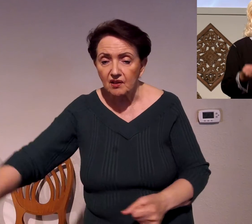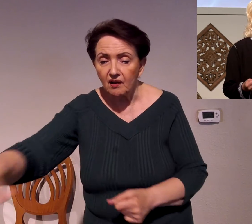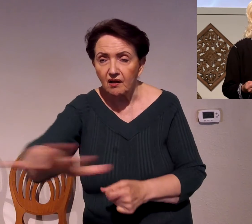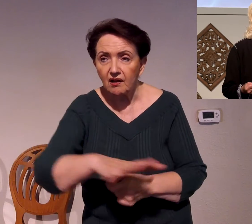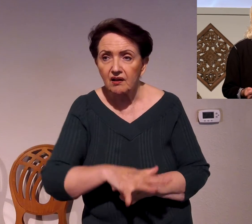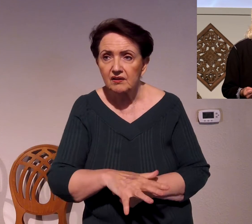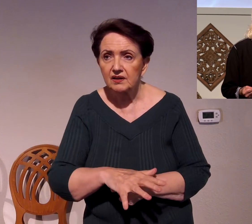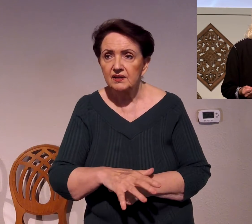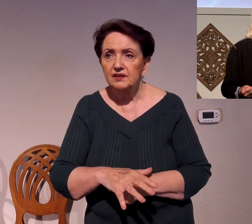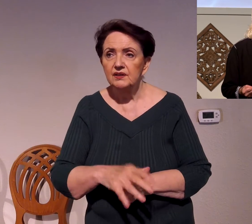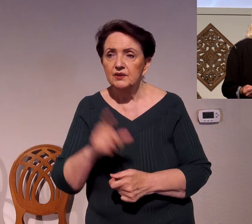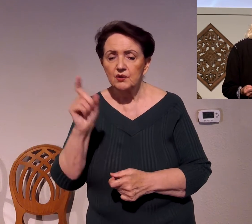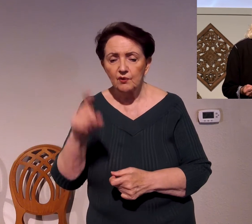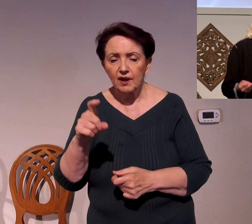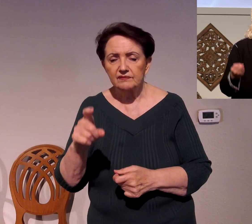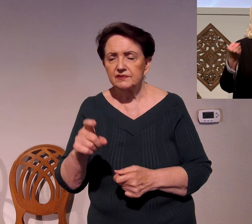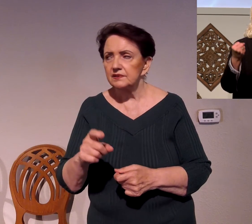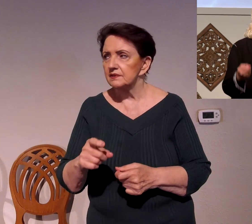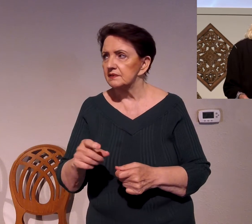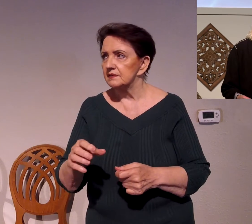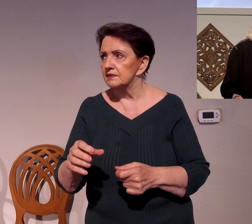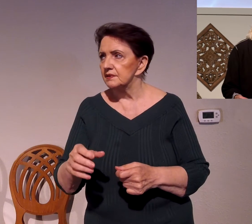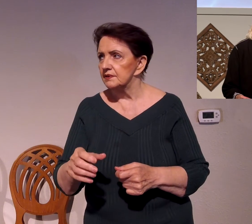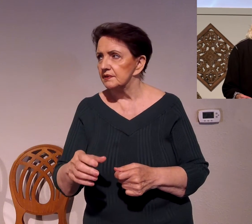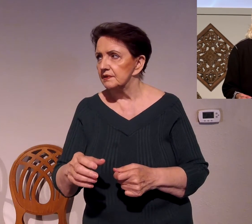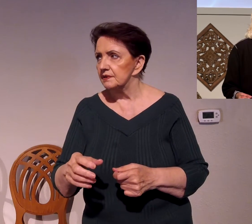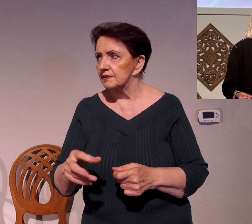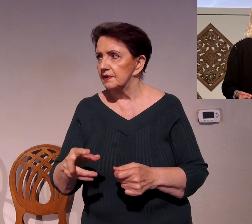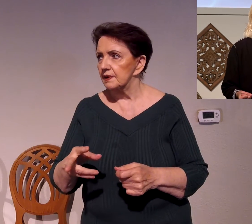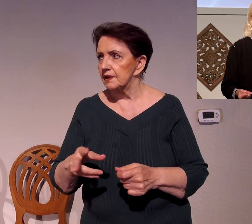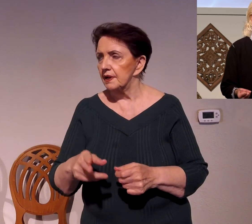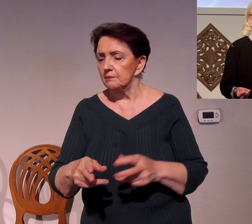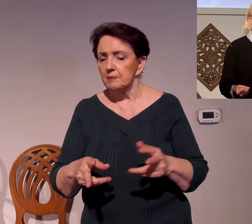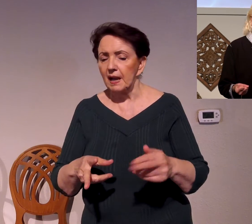you prune the bush.